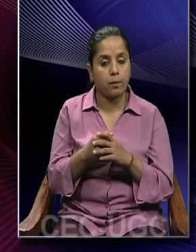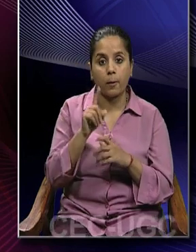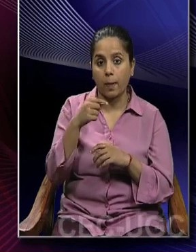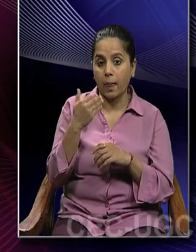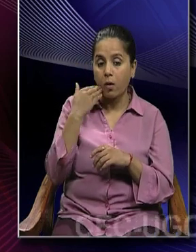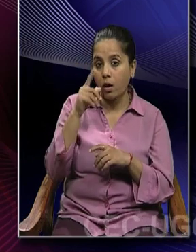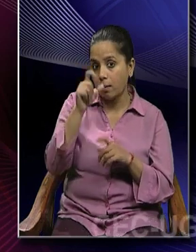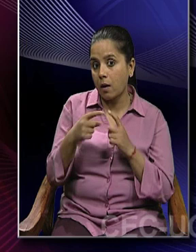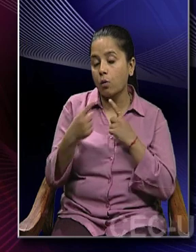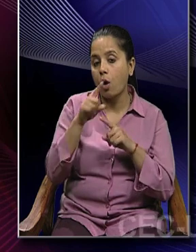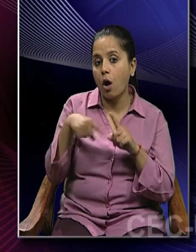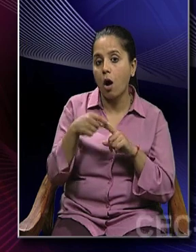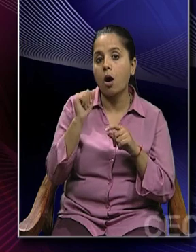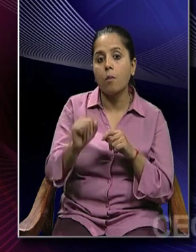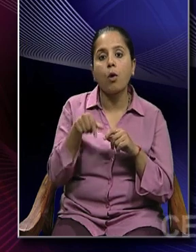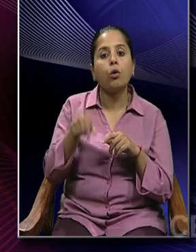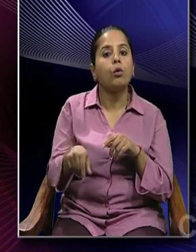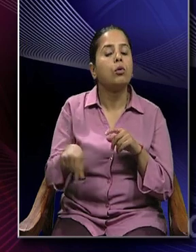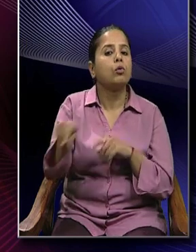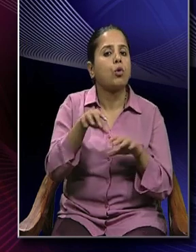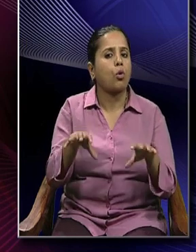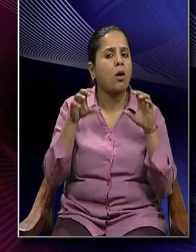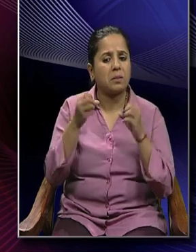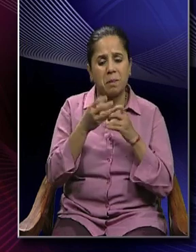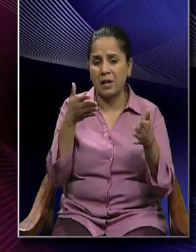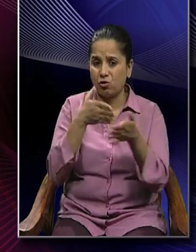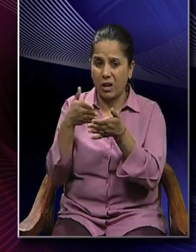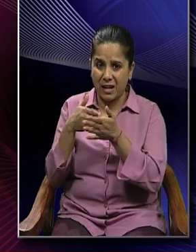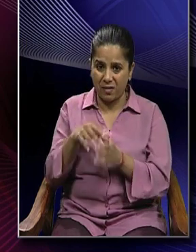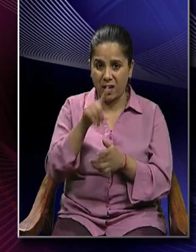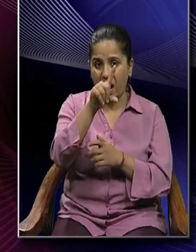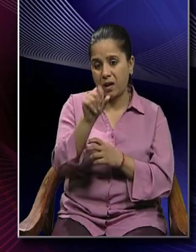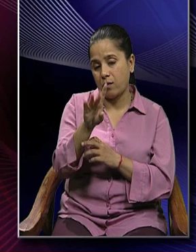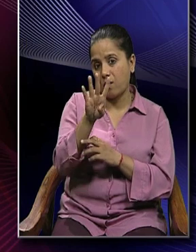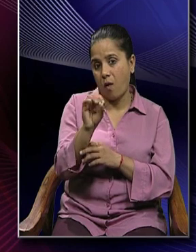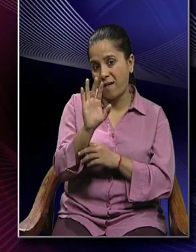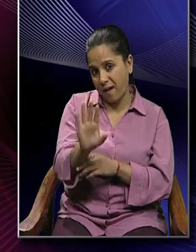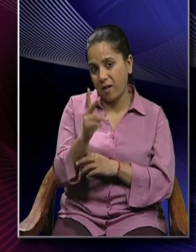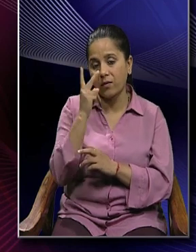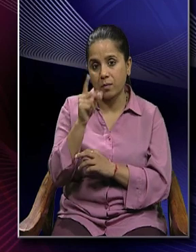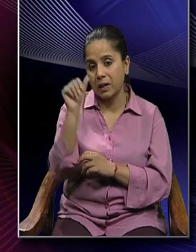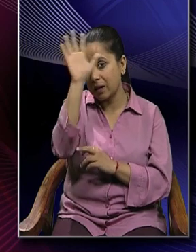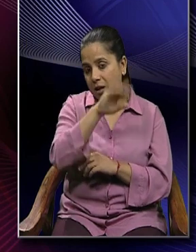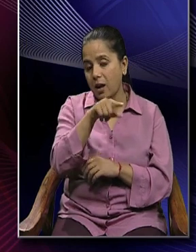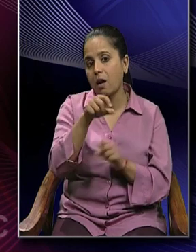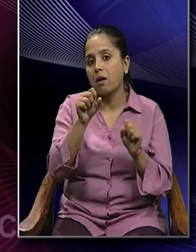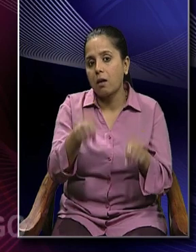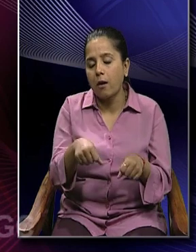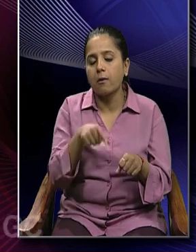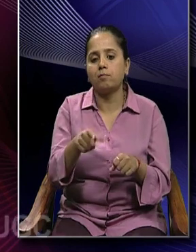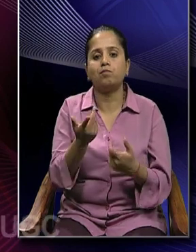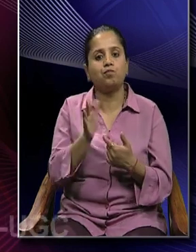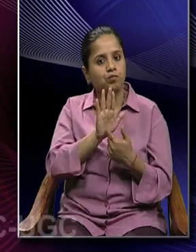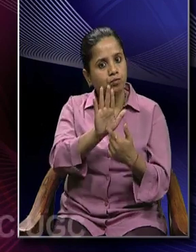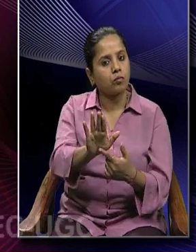is talking about constitution, when we find that despite so many challenges in 1940s, India was able to come up